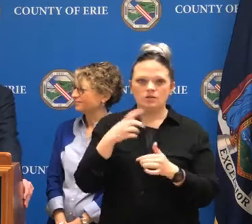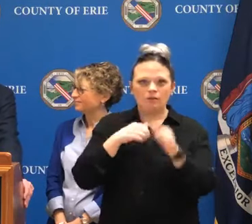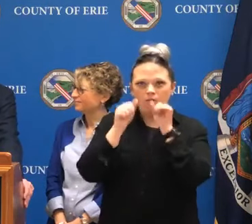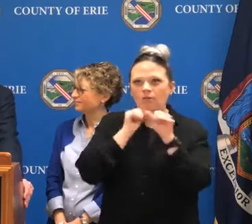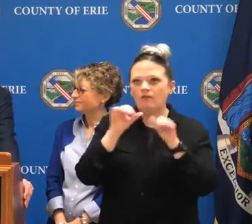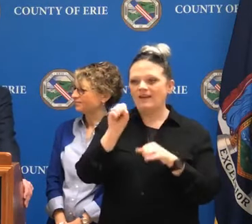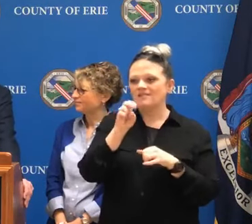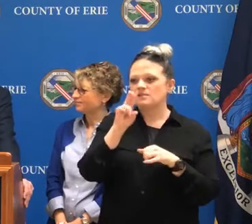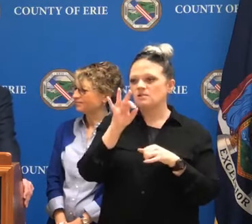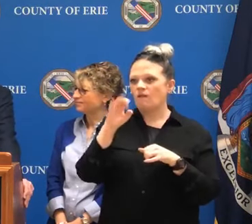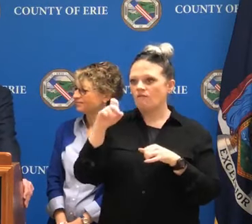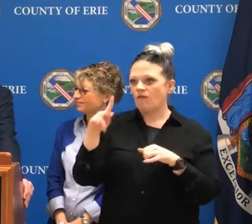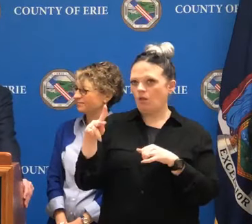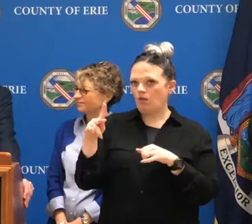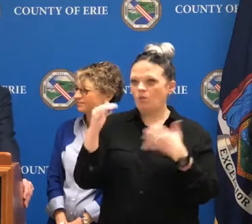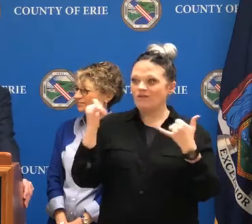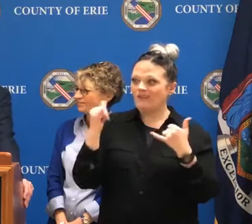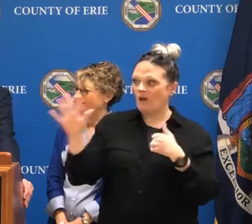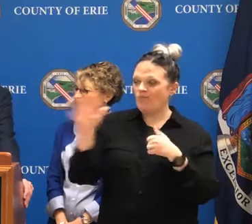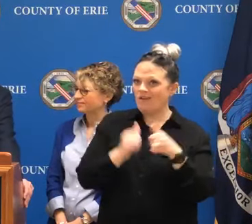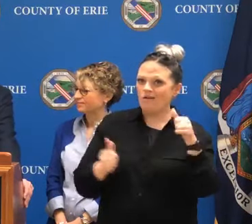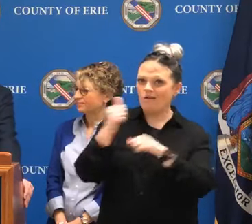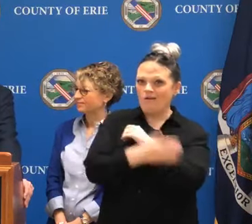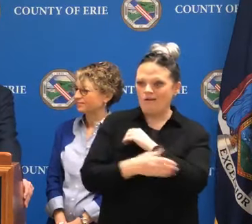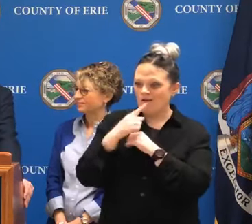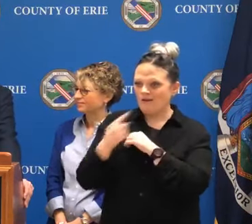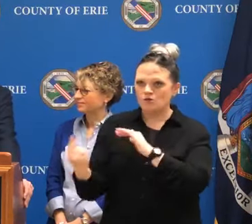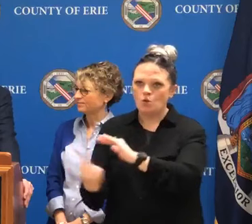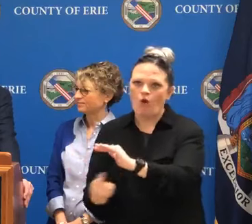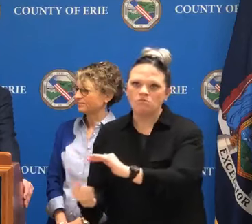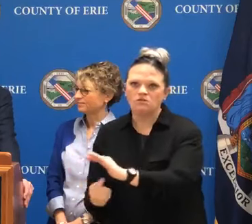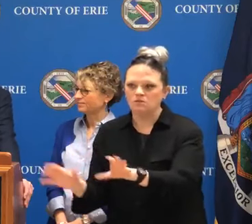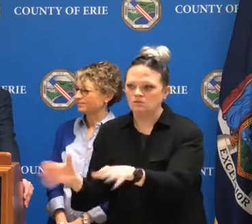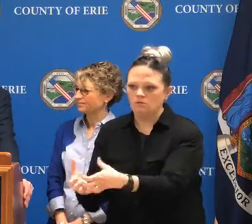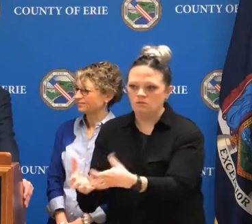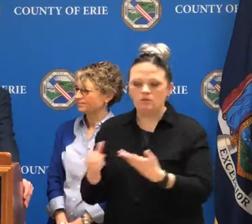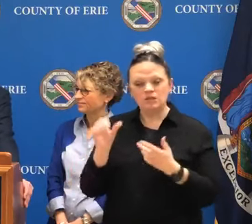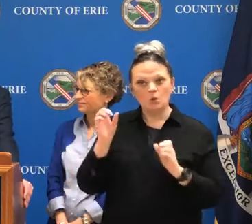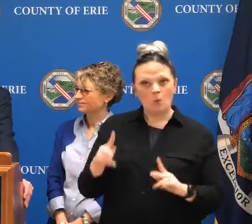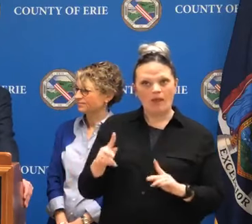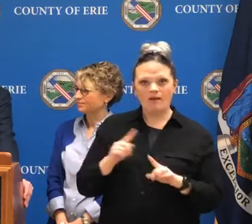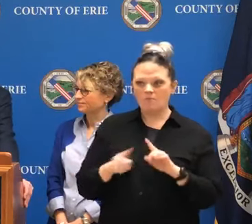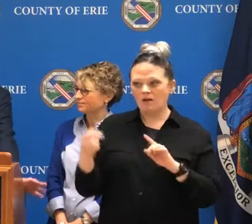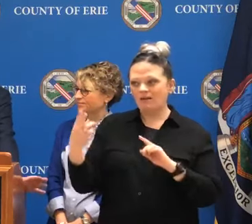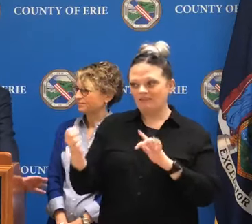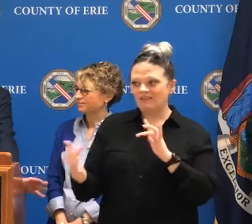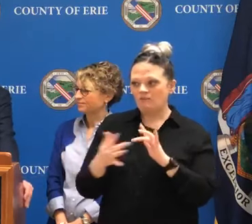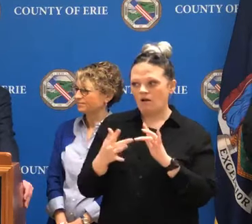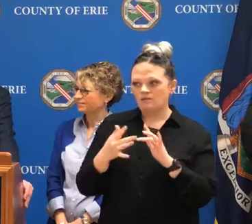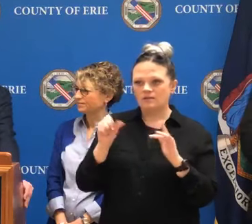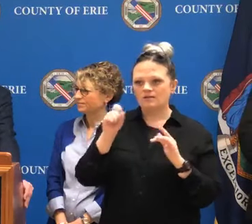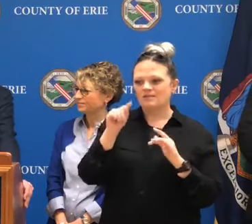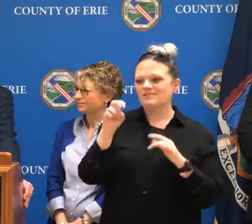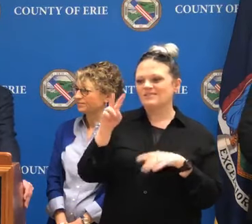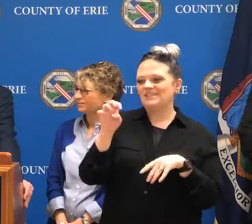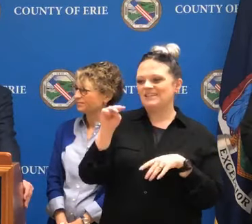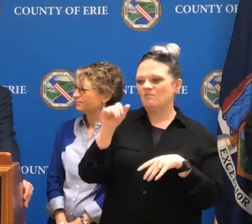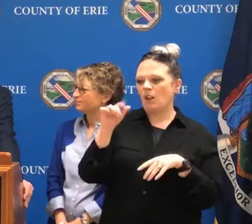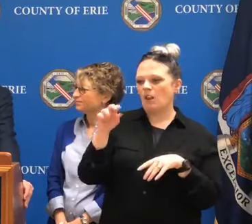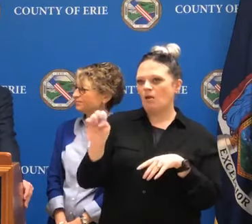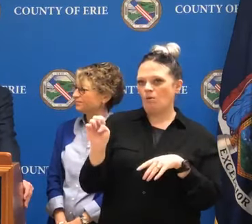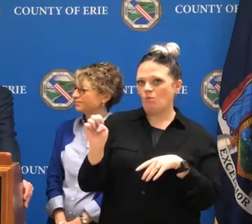Suffolk County now, where their county executive is in quarantine. Steve is okay. He's not showing any symptoms, but he did come into contact, Steve Malone, that is,